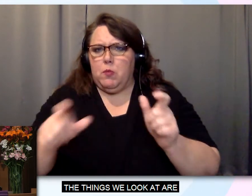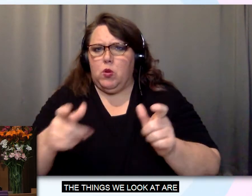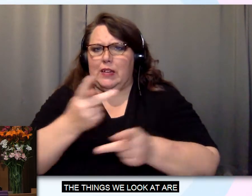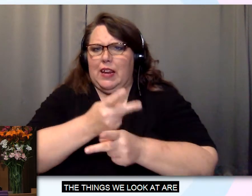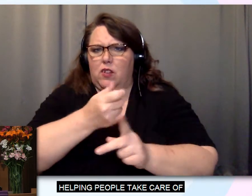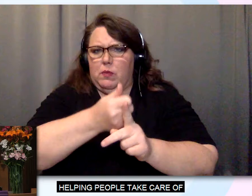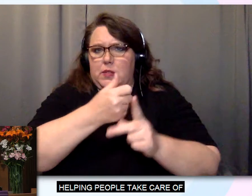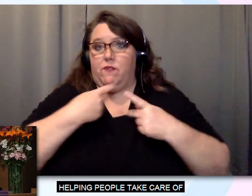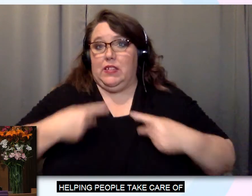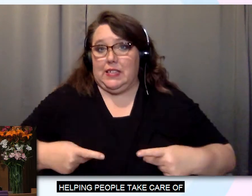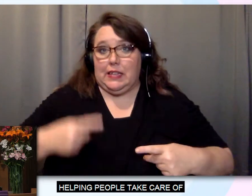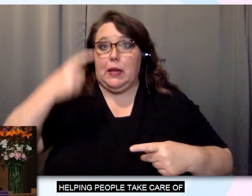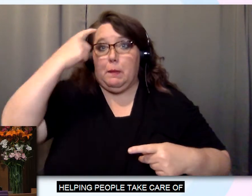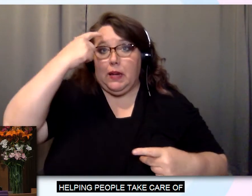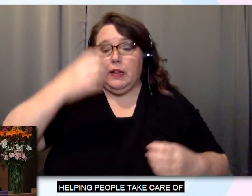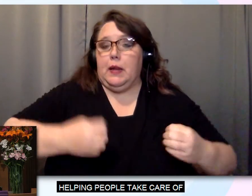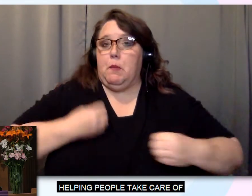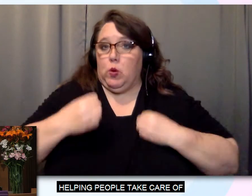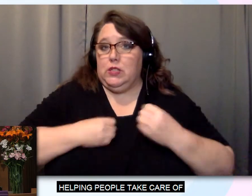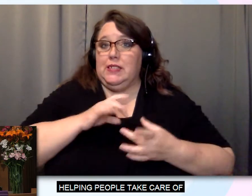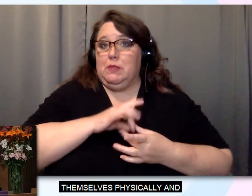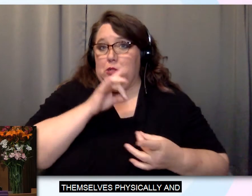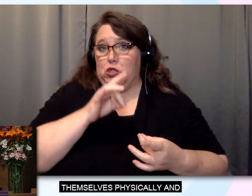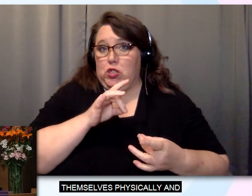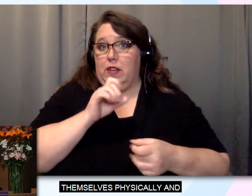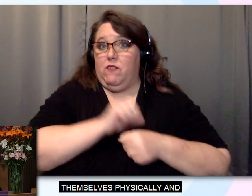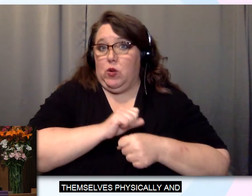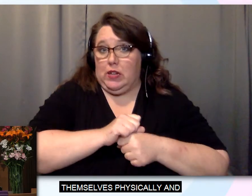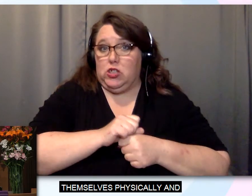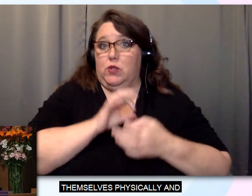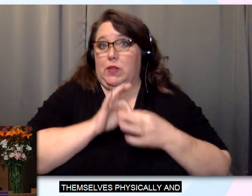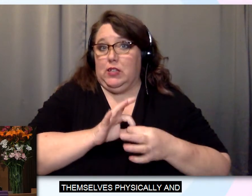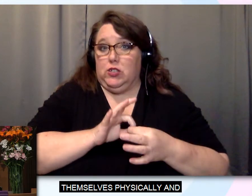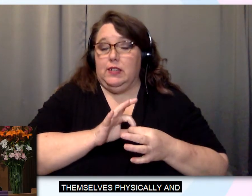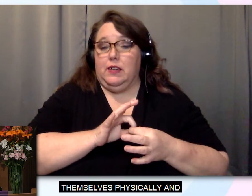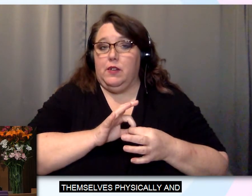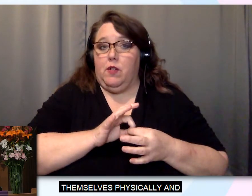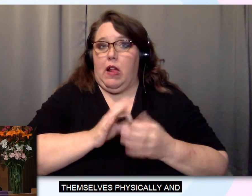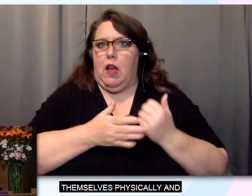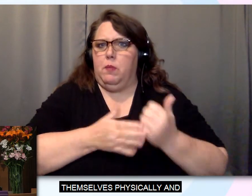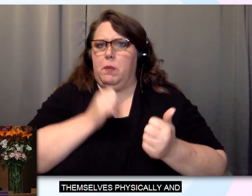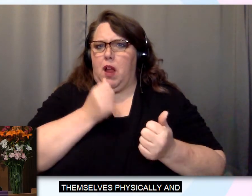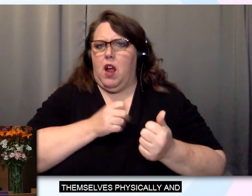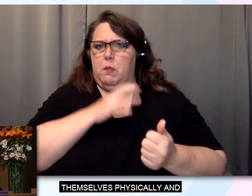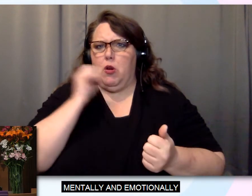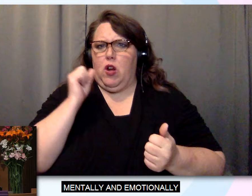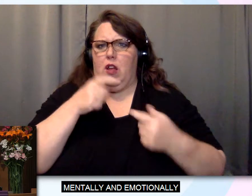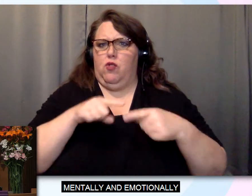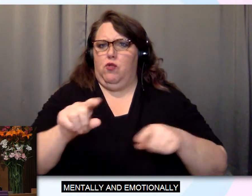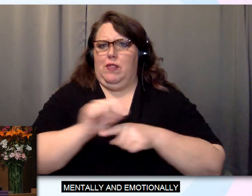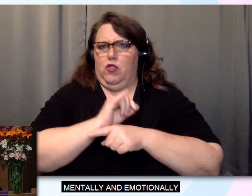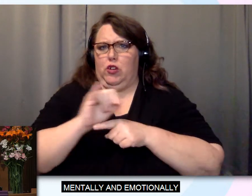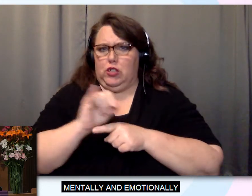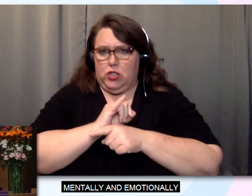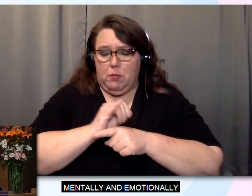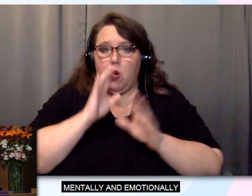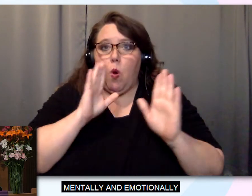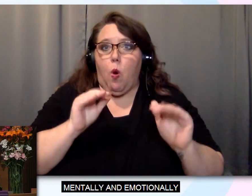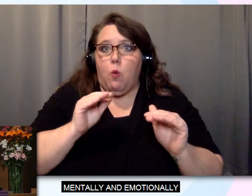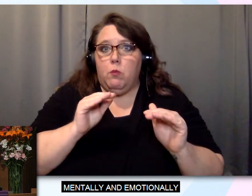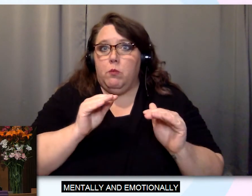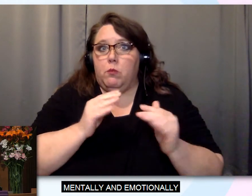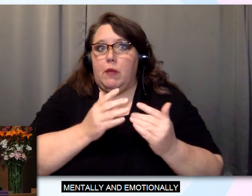are helping people take care of themselves physically and mentally and emotionally and spiritually, vocationally, relationally, really to help them to not burn out during